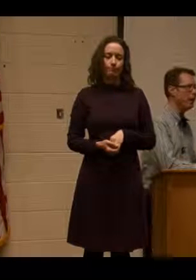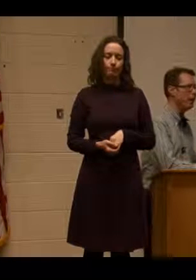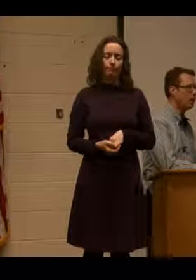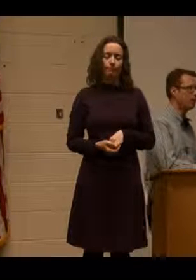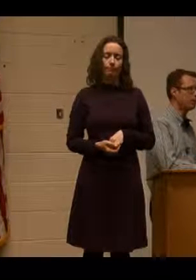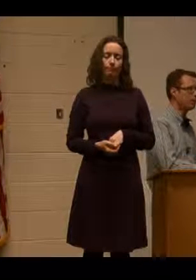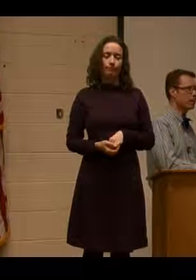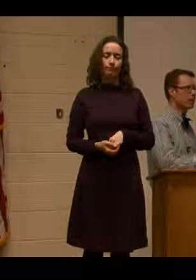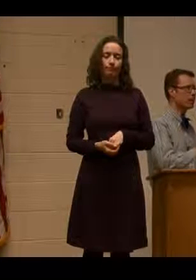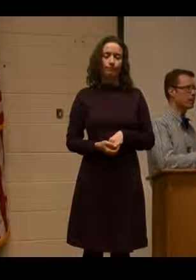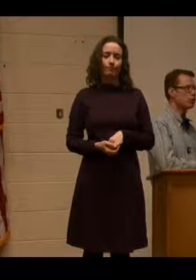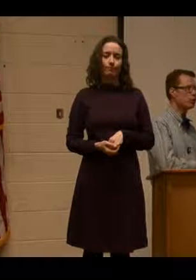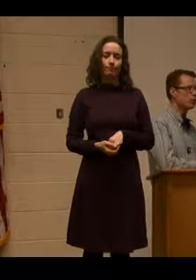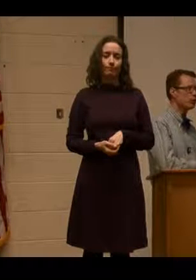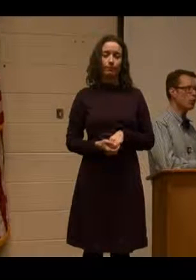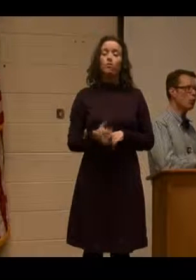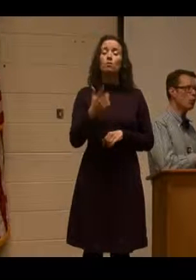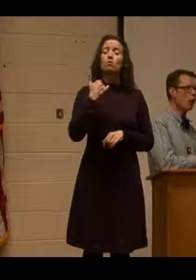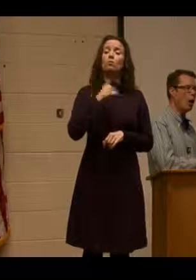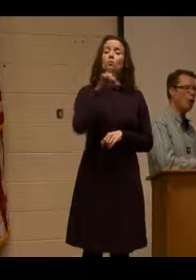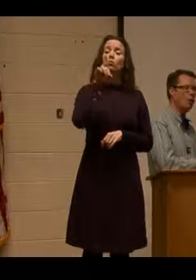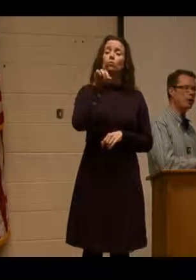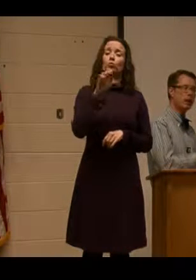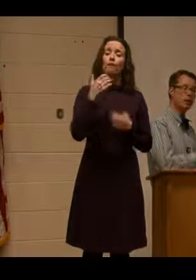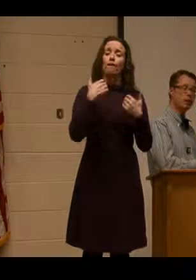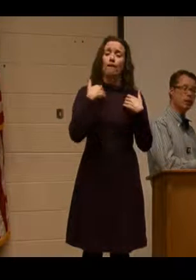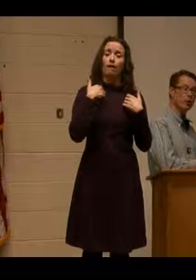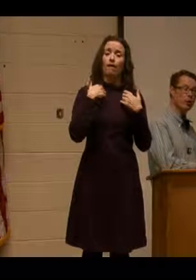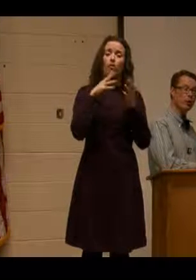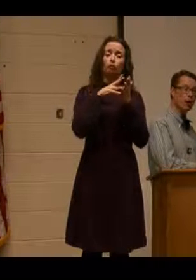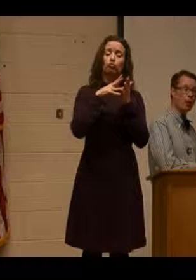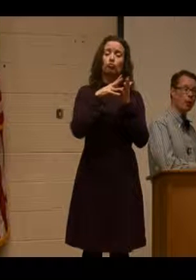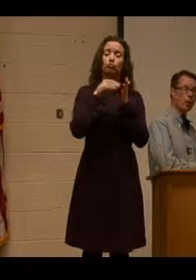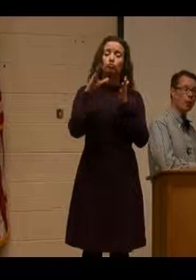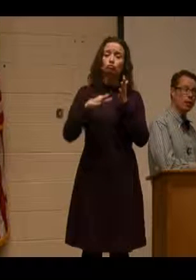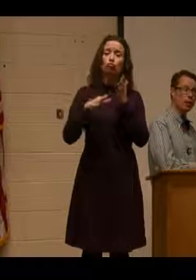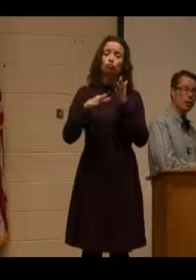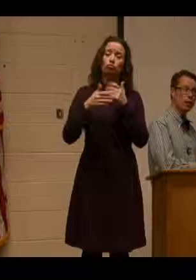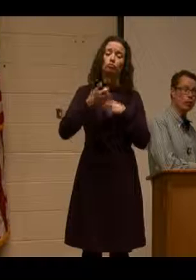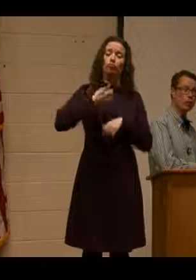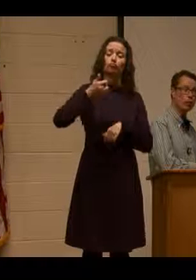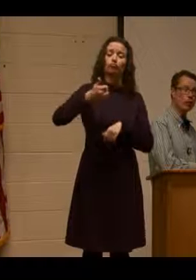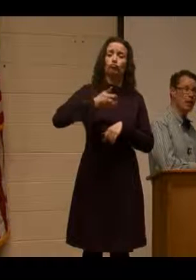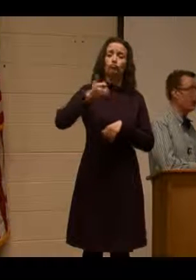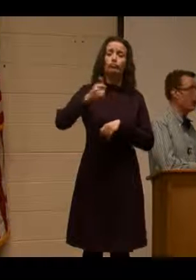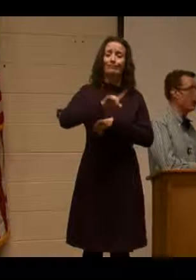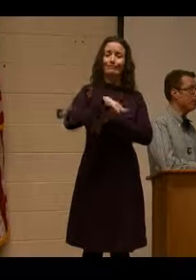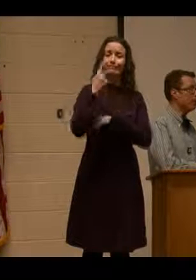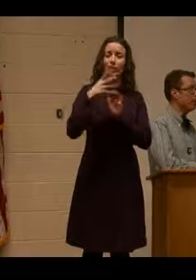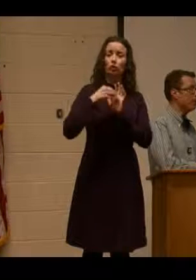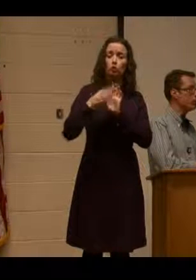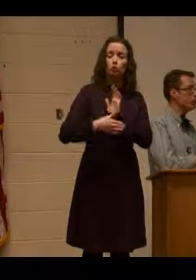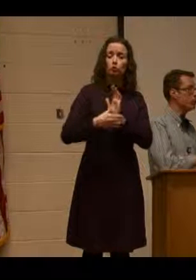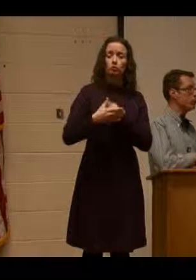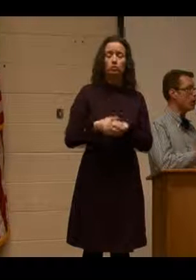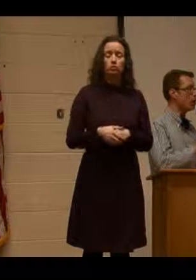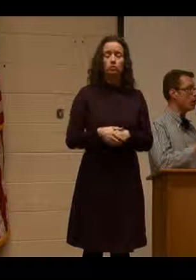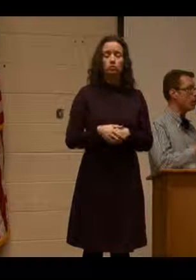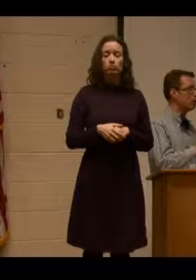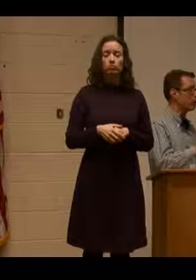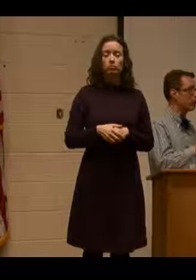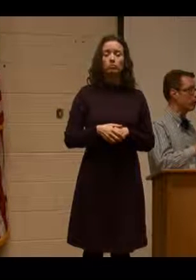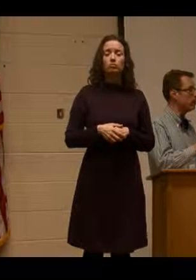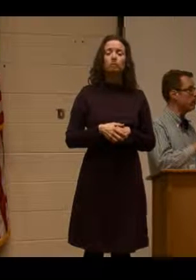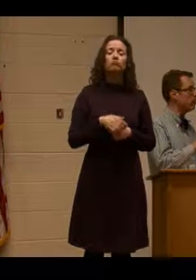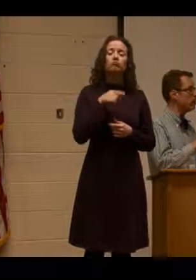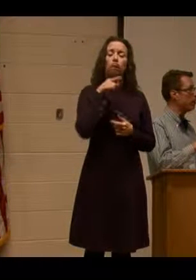students who are day students in our Bridges to Life program. And those are students within a 30-mile